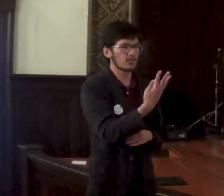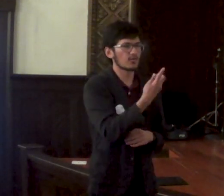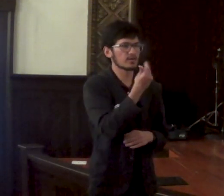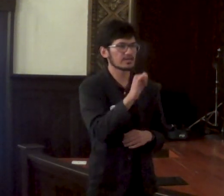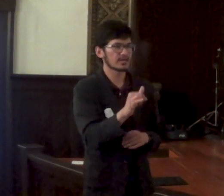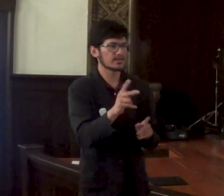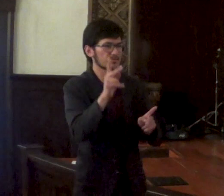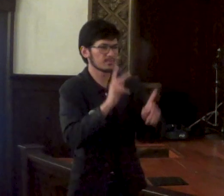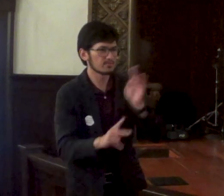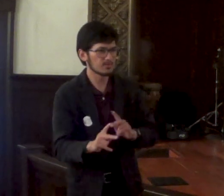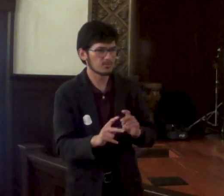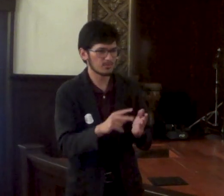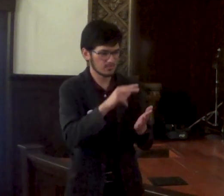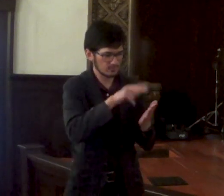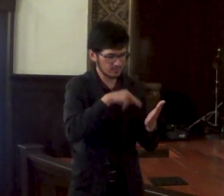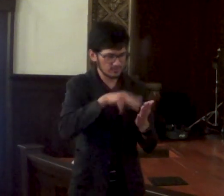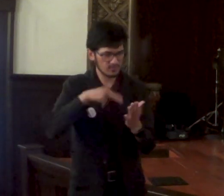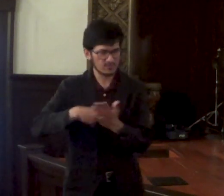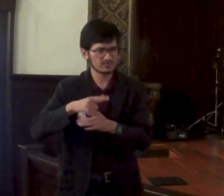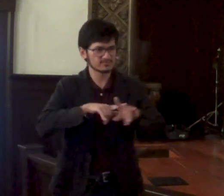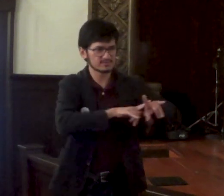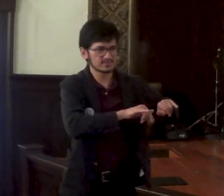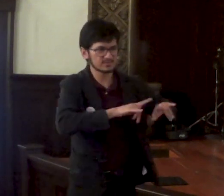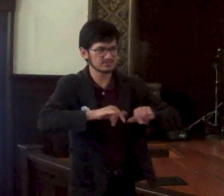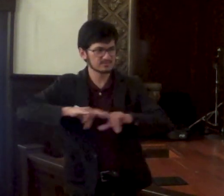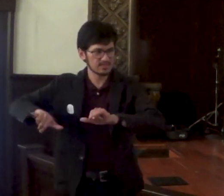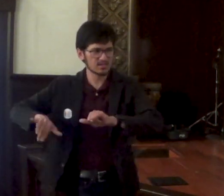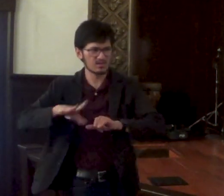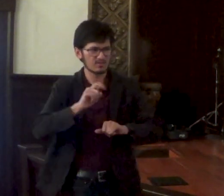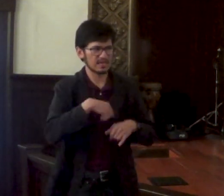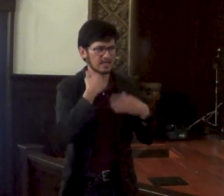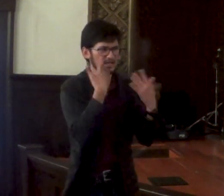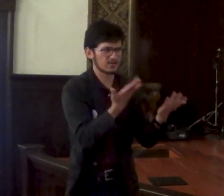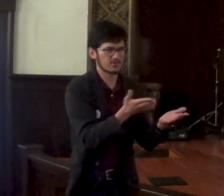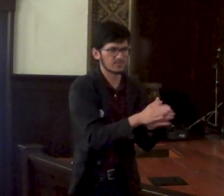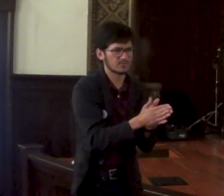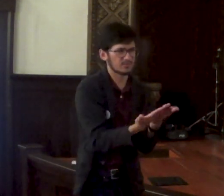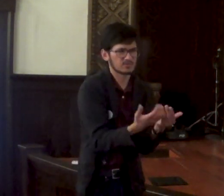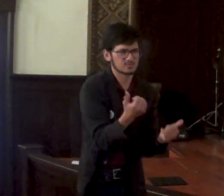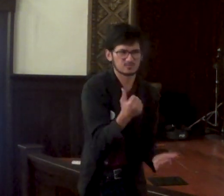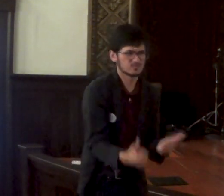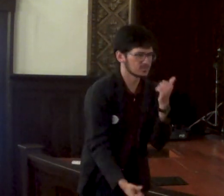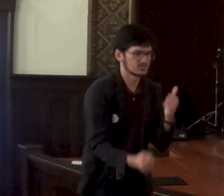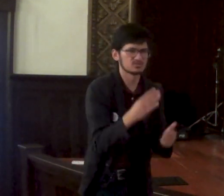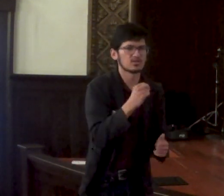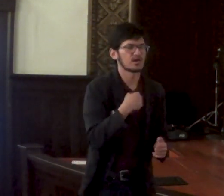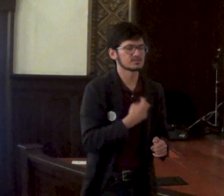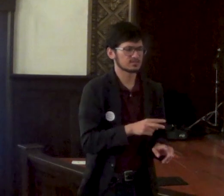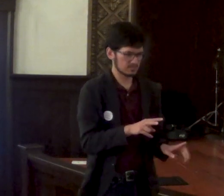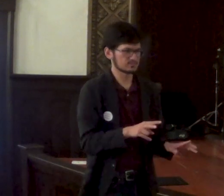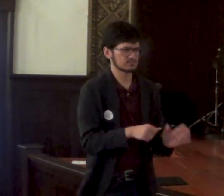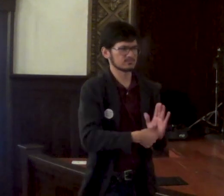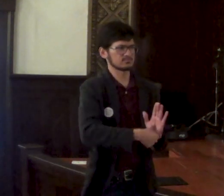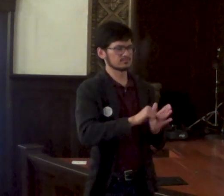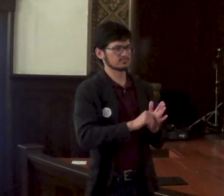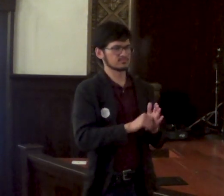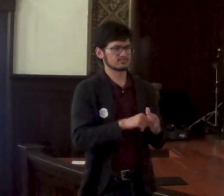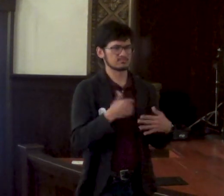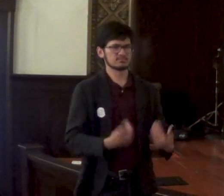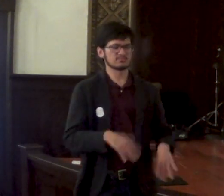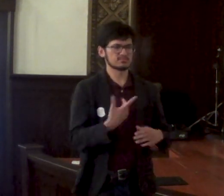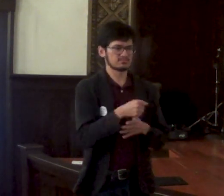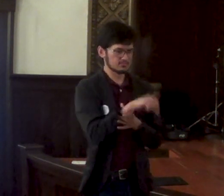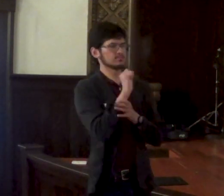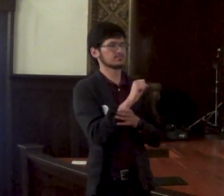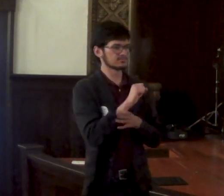his book at the same time who I didn't even know read books. So I was super impressed on many